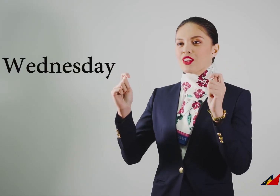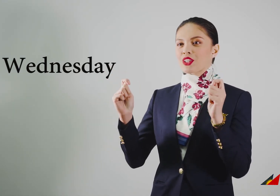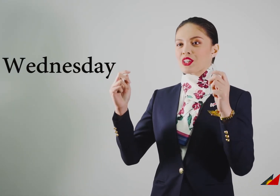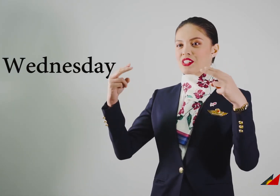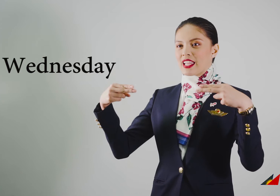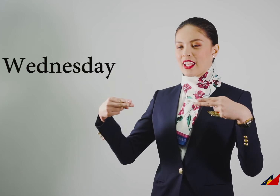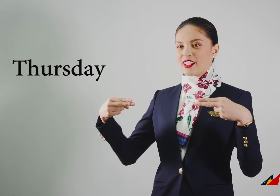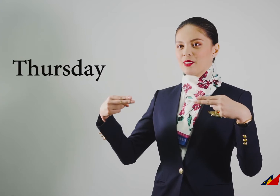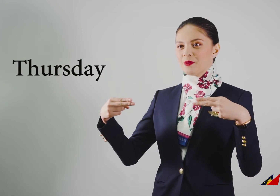Thursday,